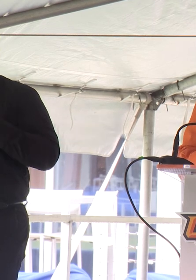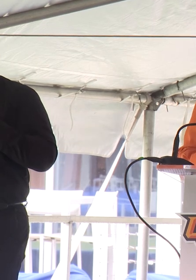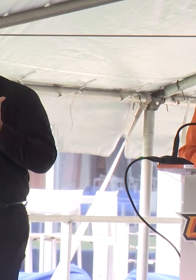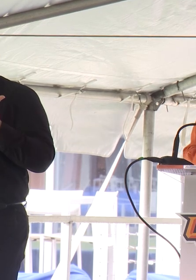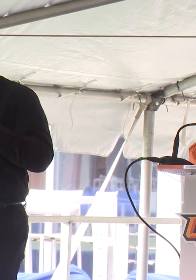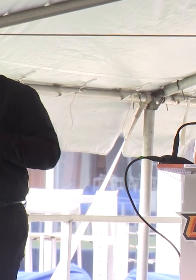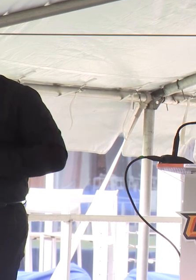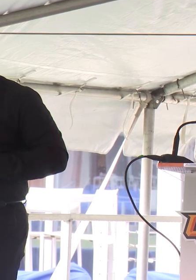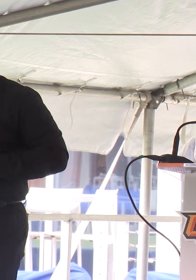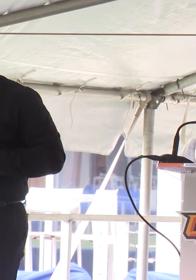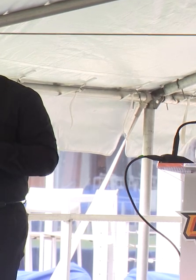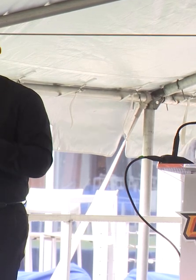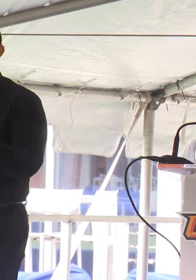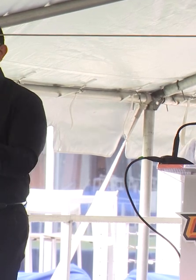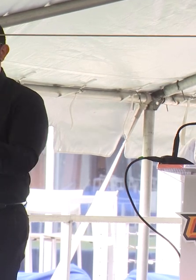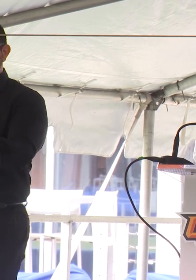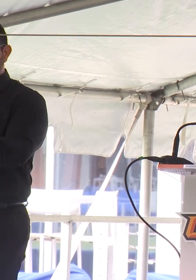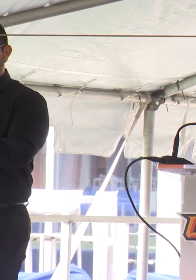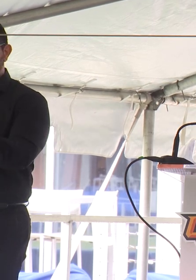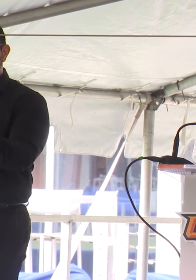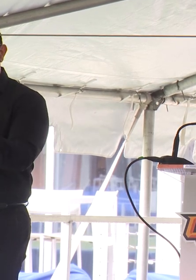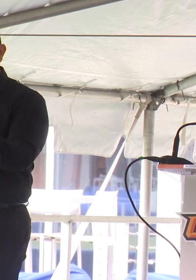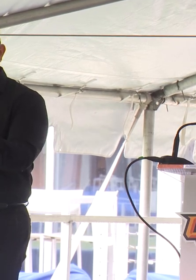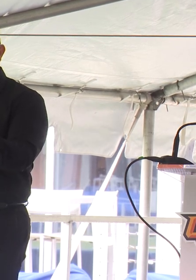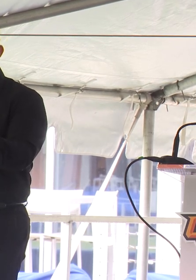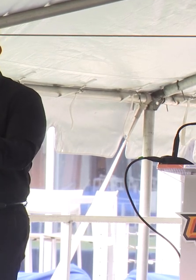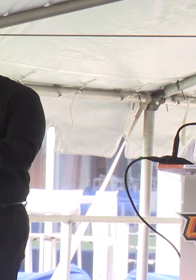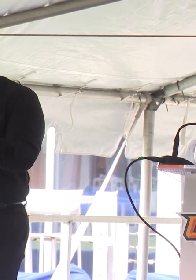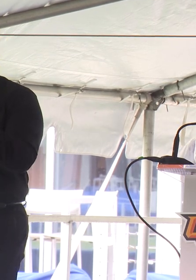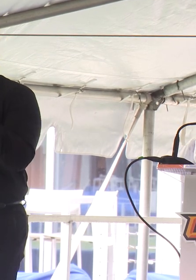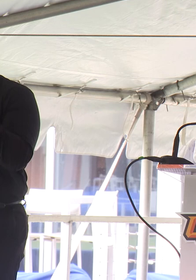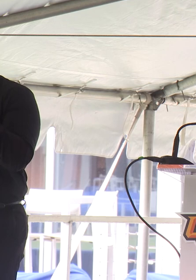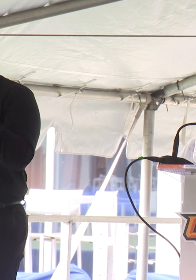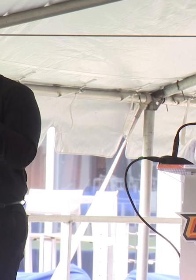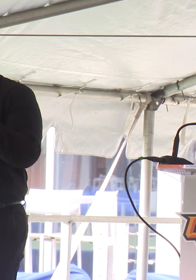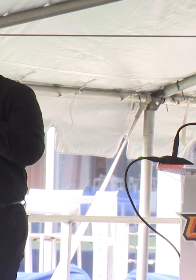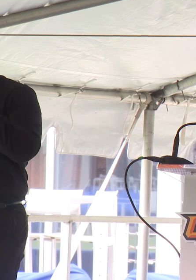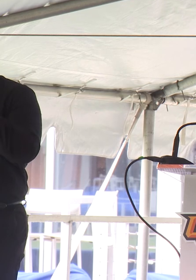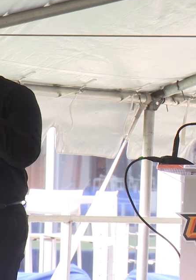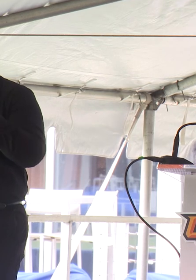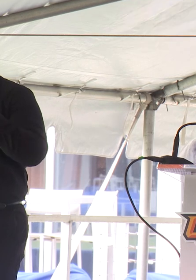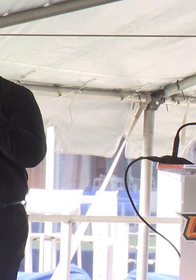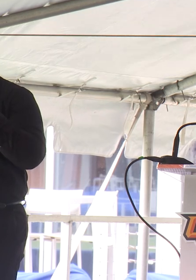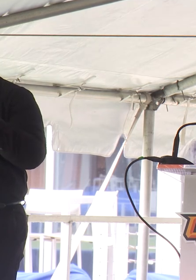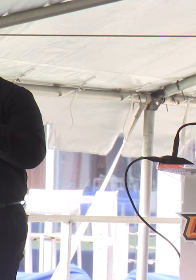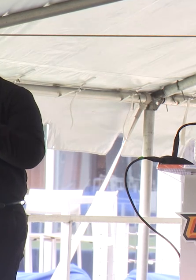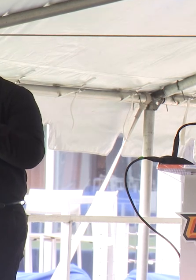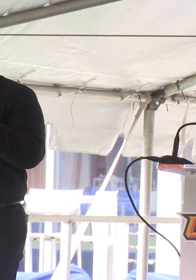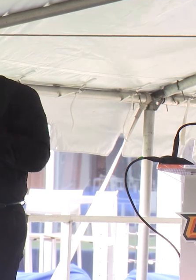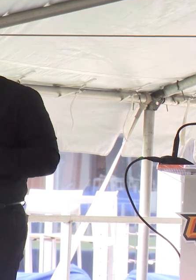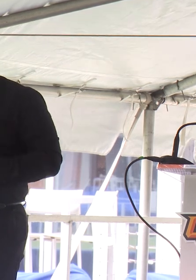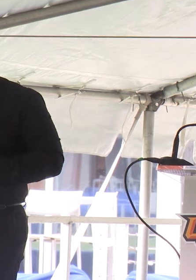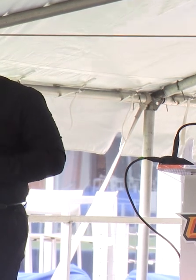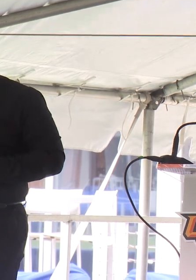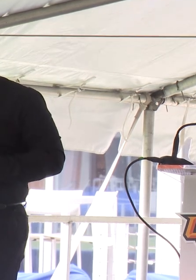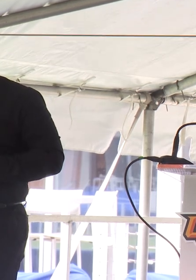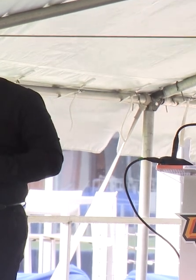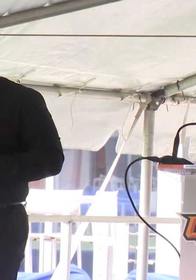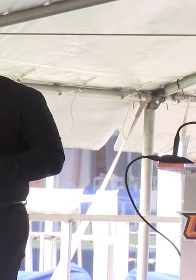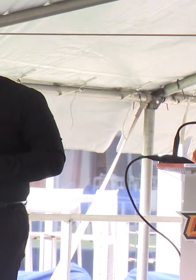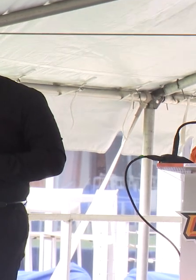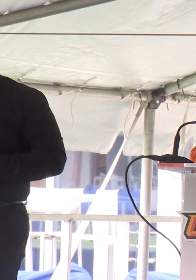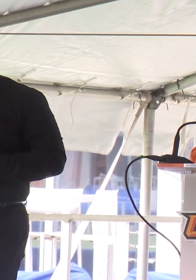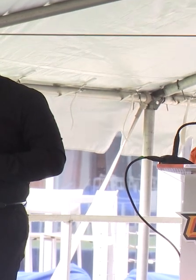to. What we're doing today is really more than anything about friendship. And so